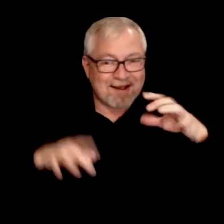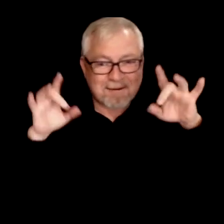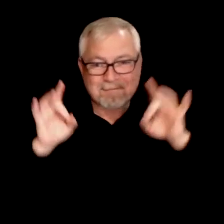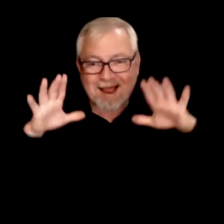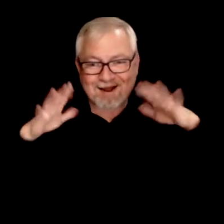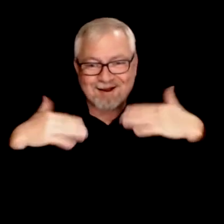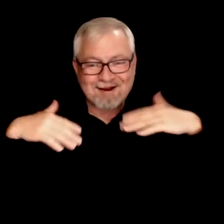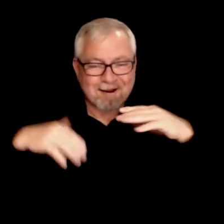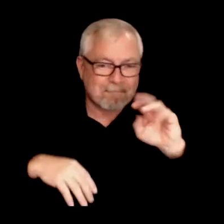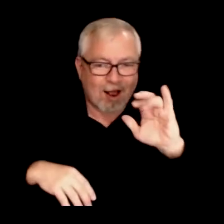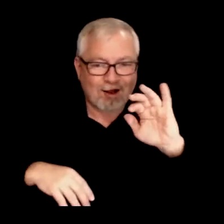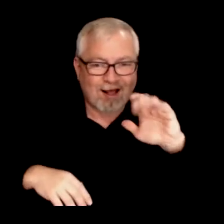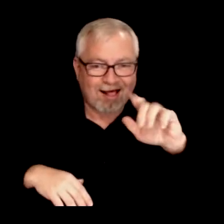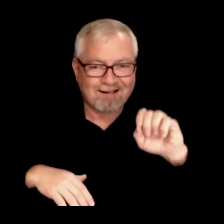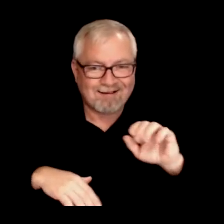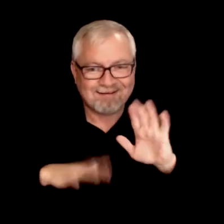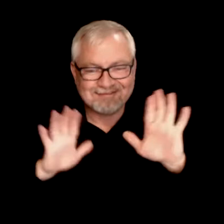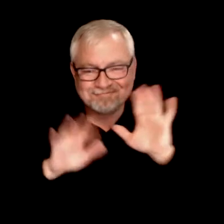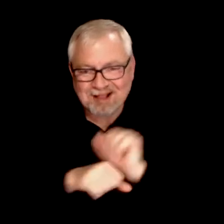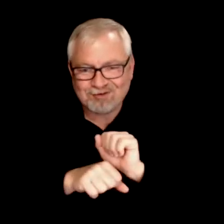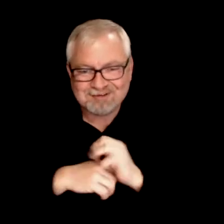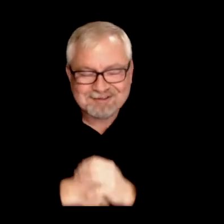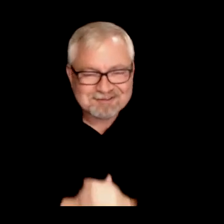Yes, glad to be of service.